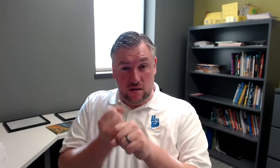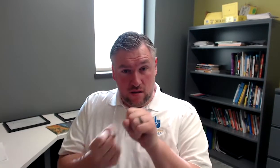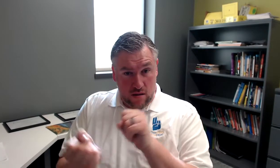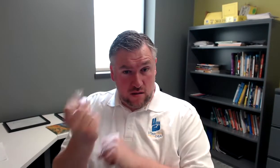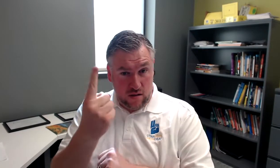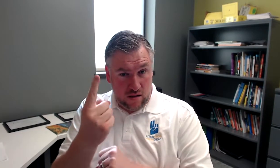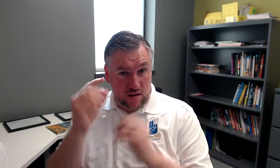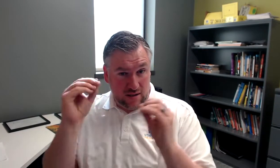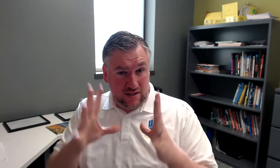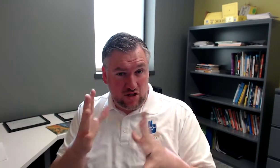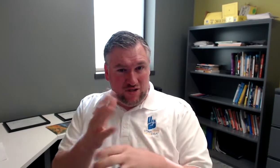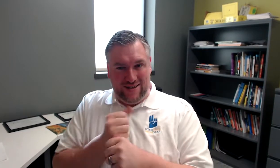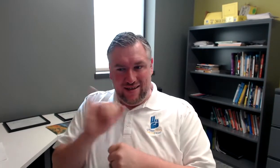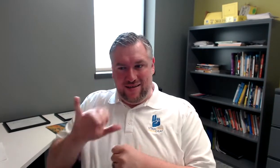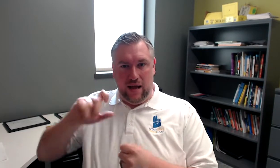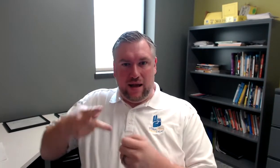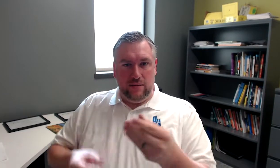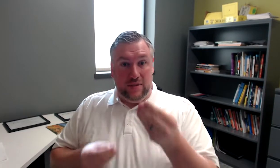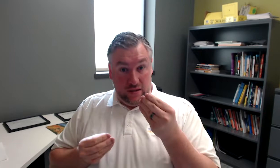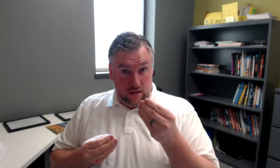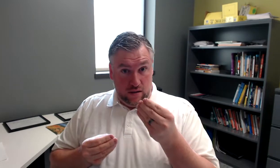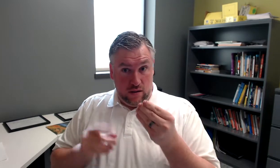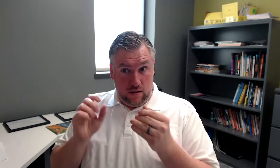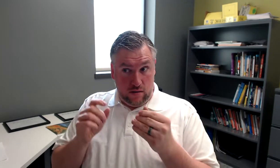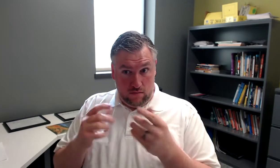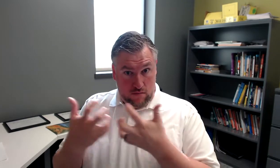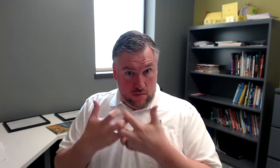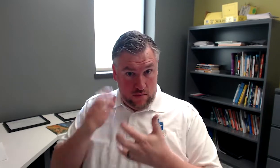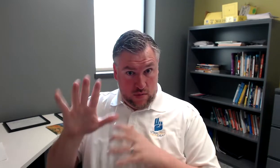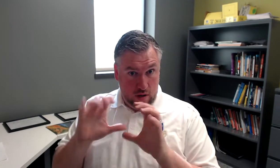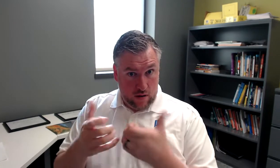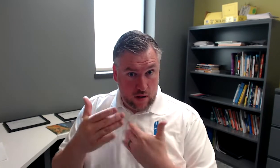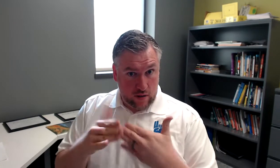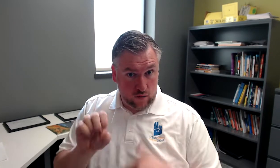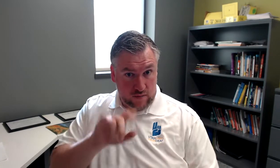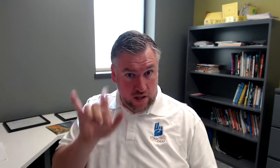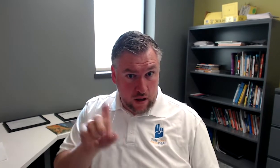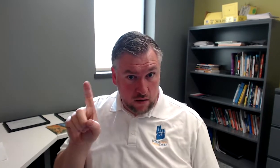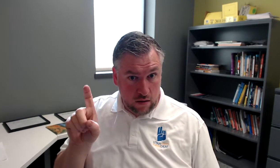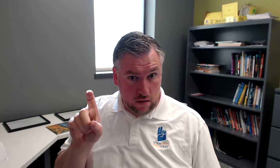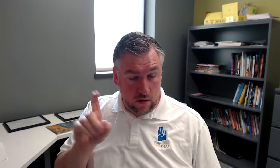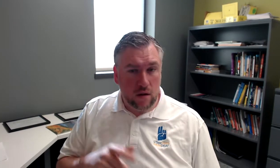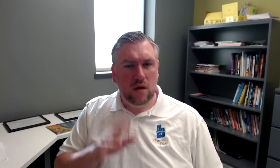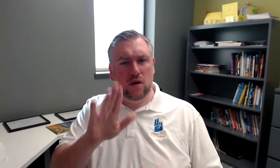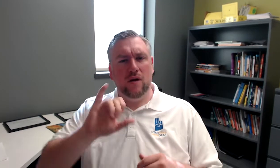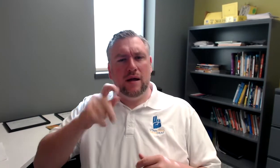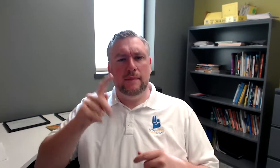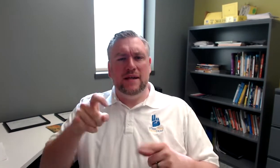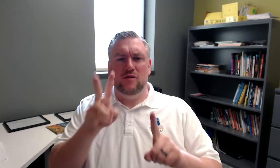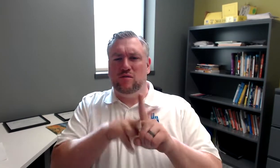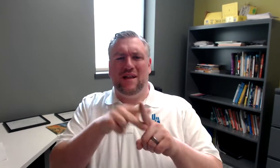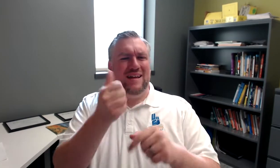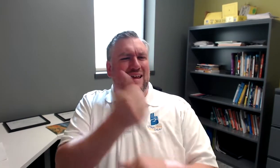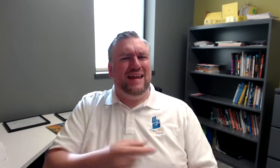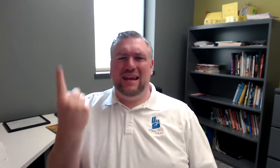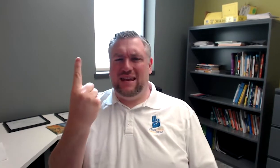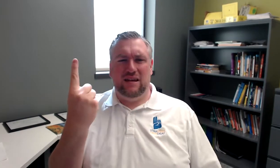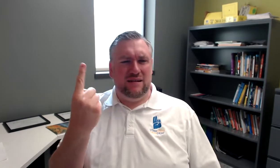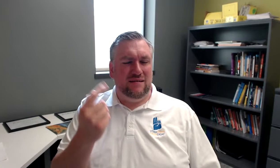It needs to be reasonable. Plus, the next year a teacher is going to get that IEP. Is it going to match their classroom style? Your IEP